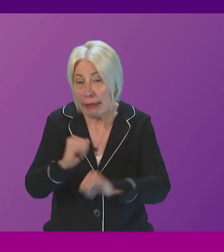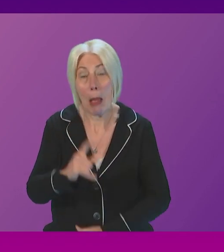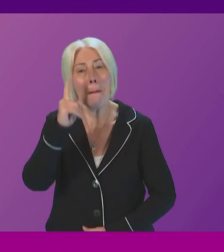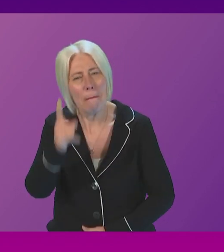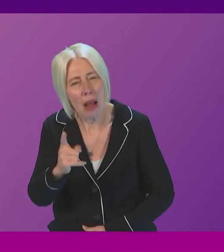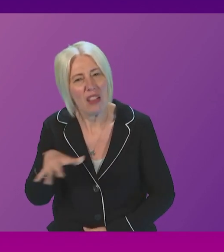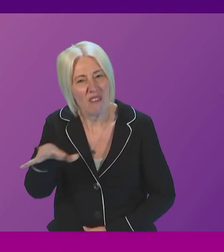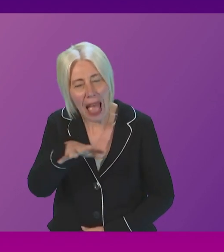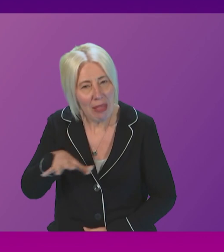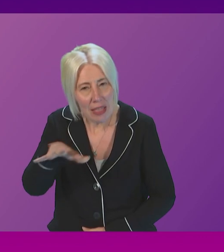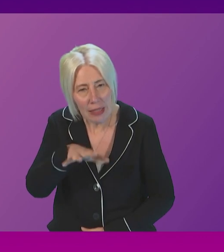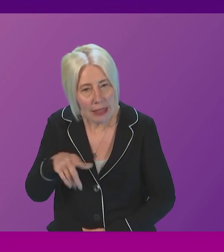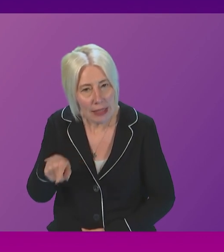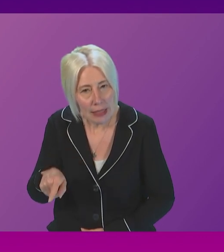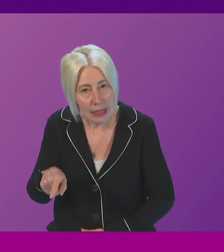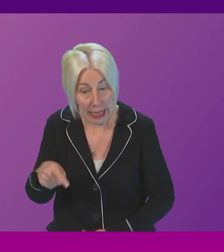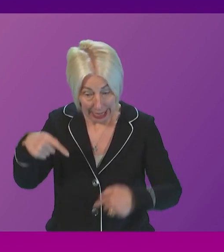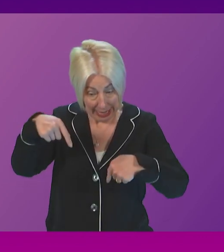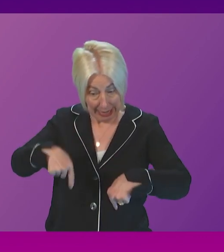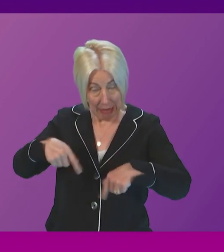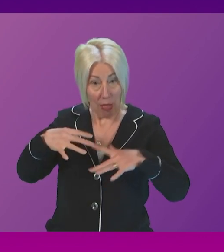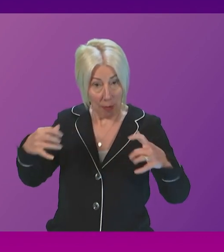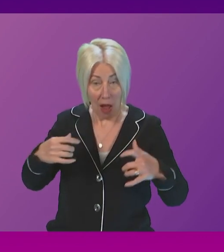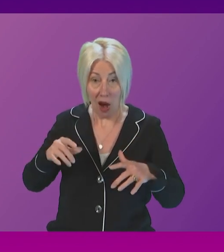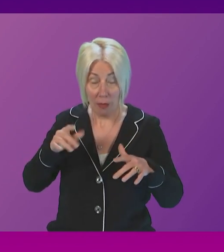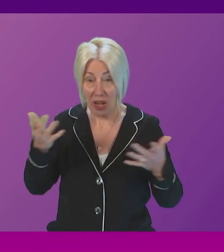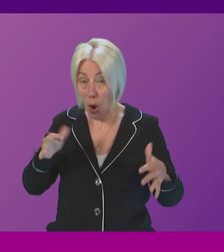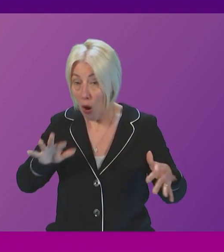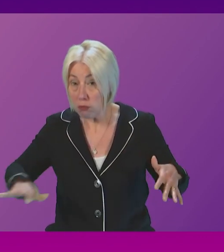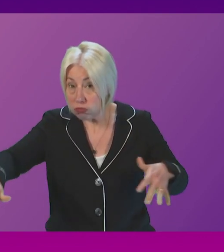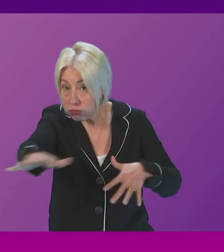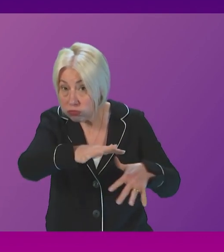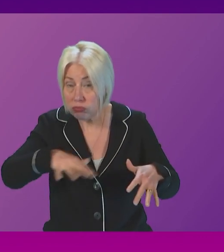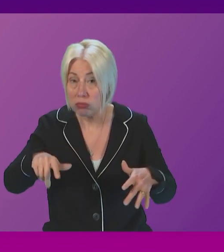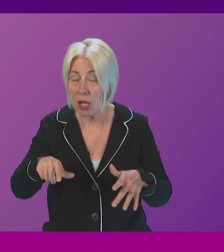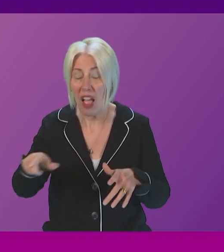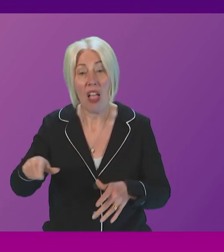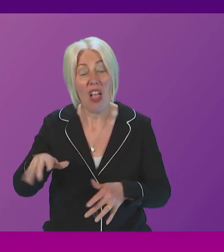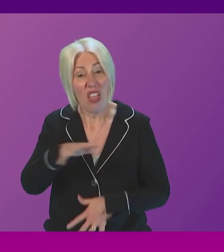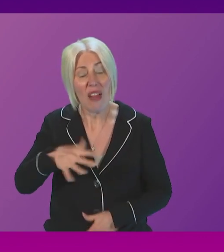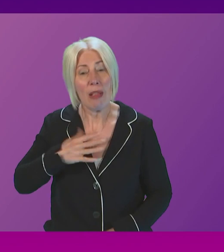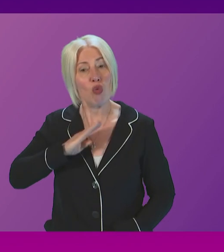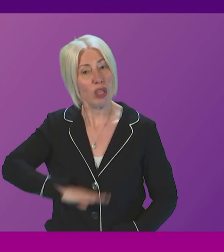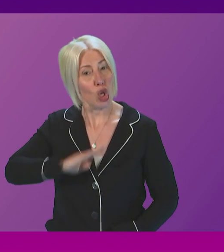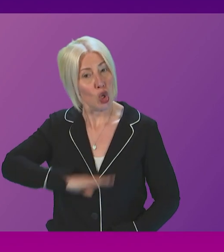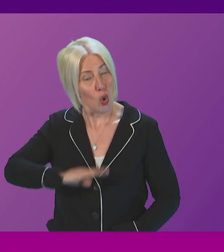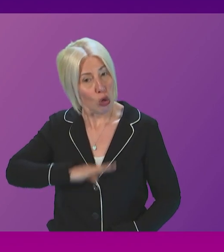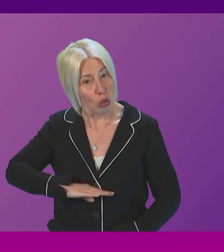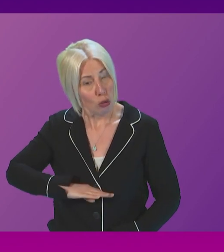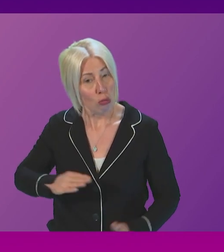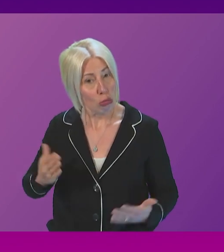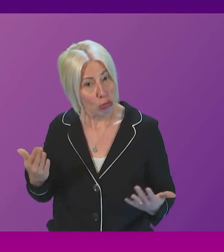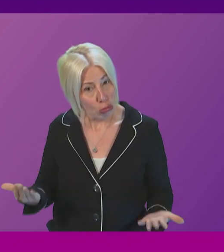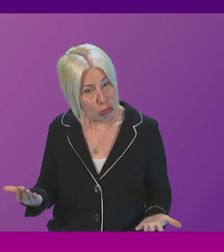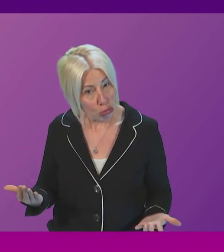both here and elsewhere around Scotland, reassured by the words of those in the dock?